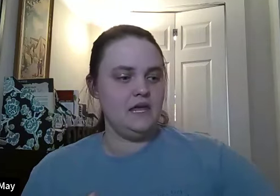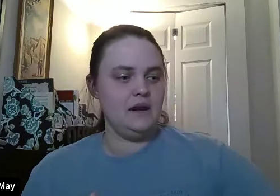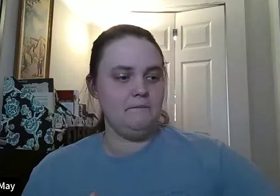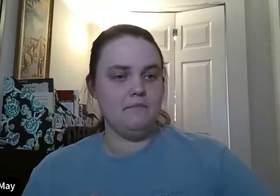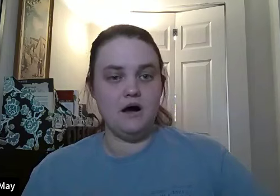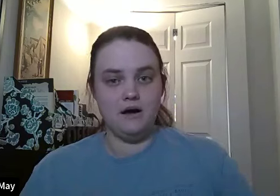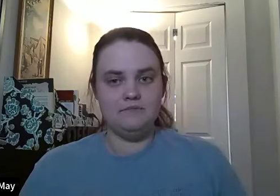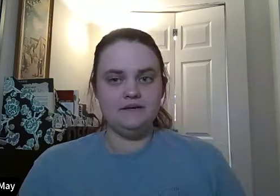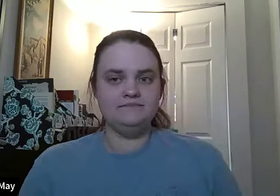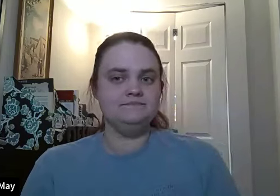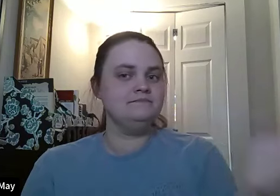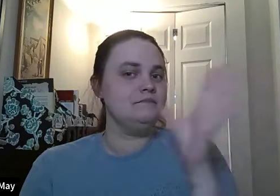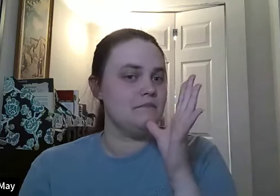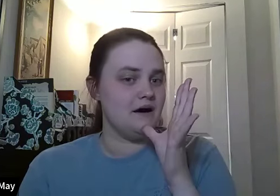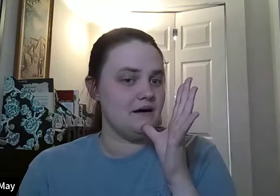Then mom, mom,